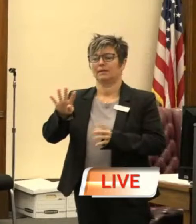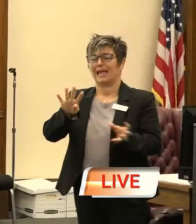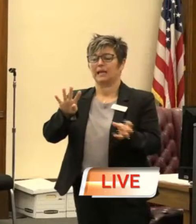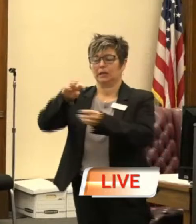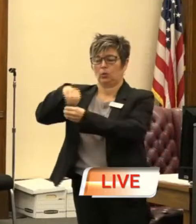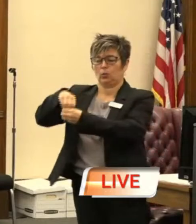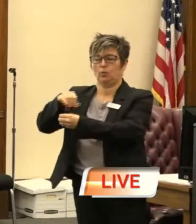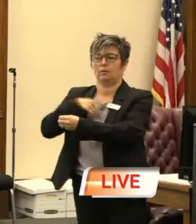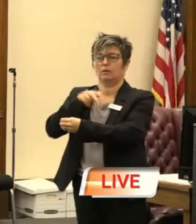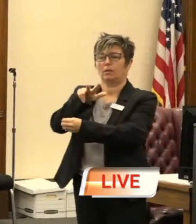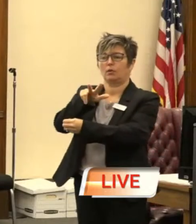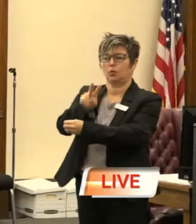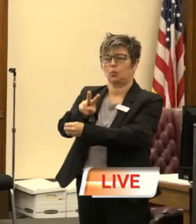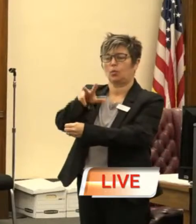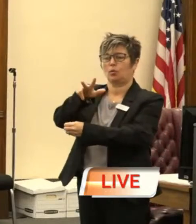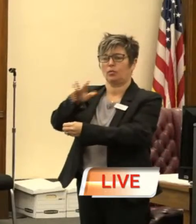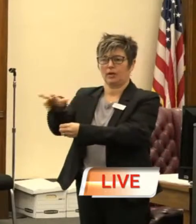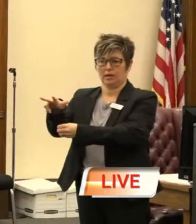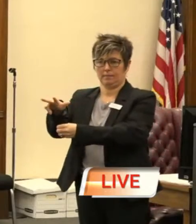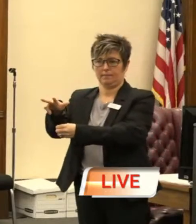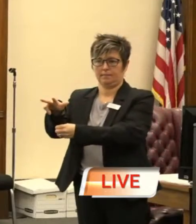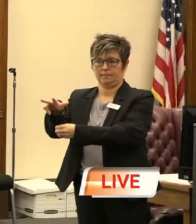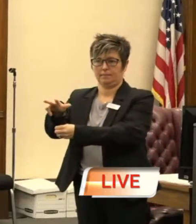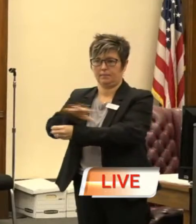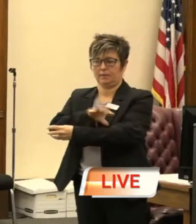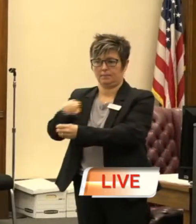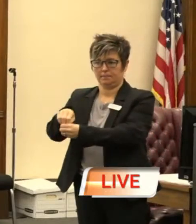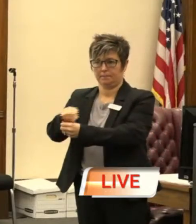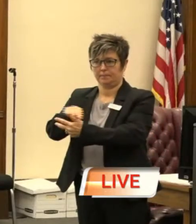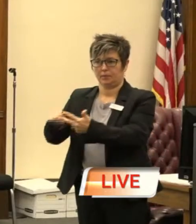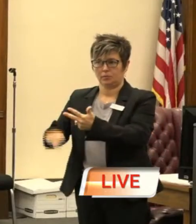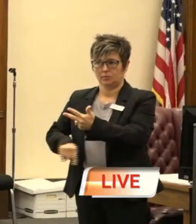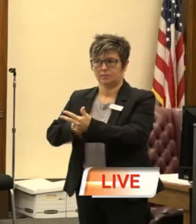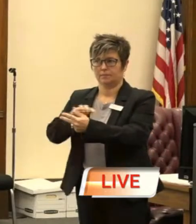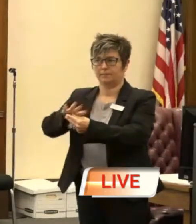33. They are, And